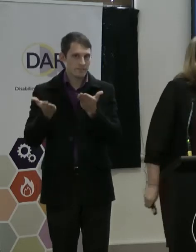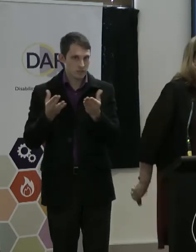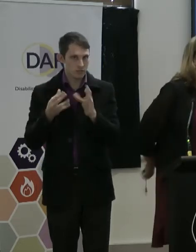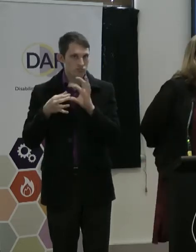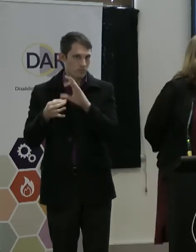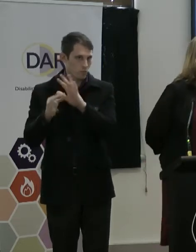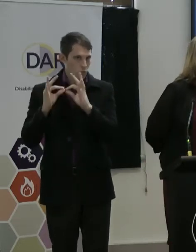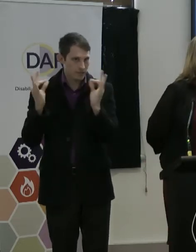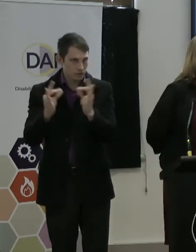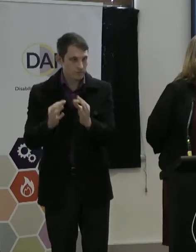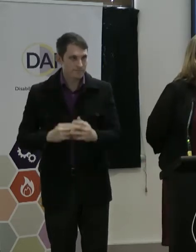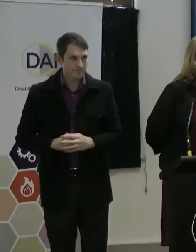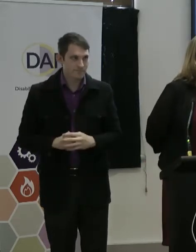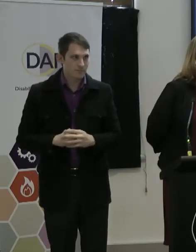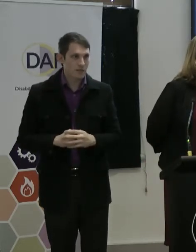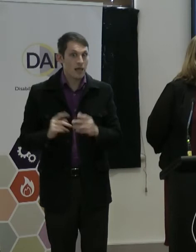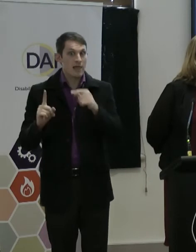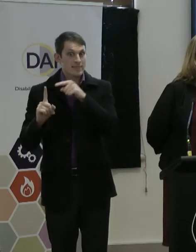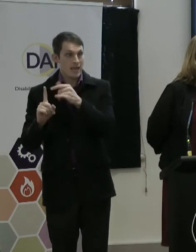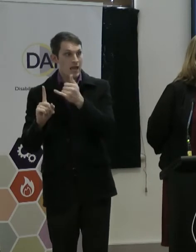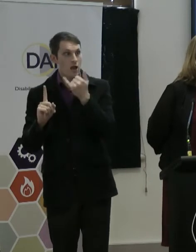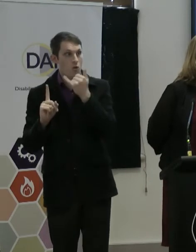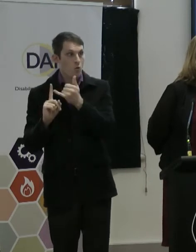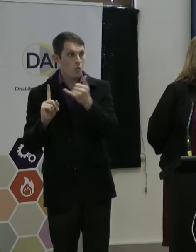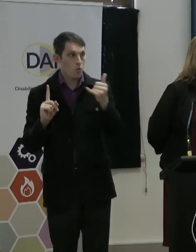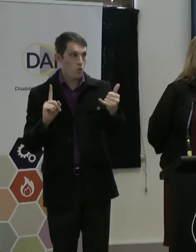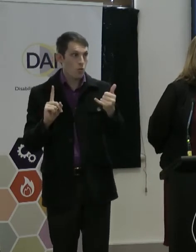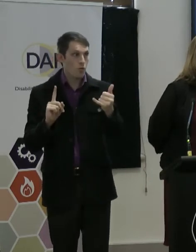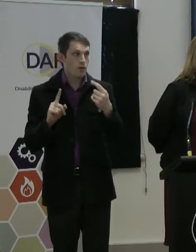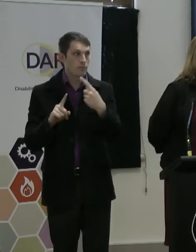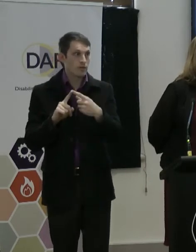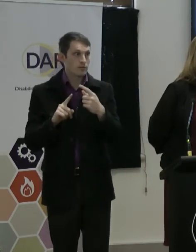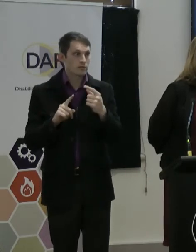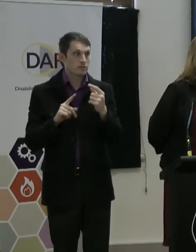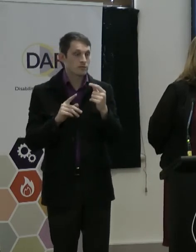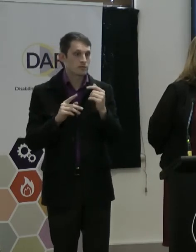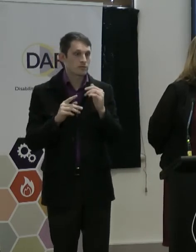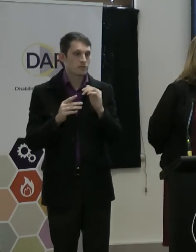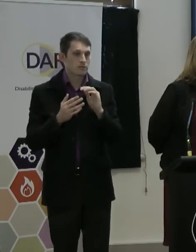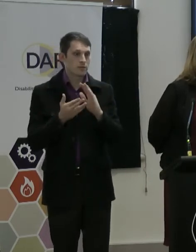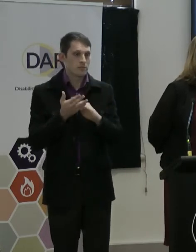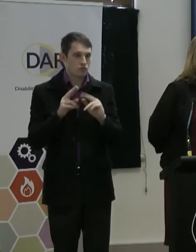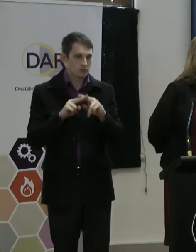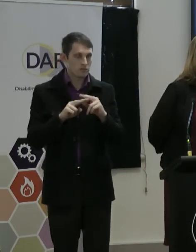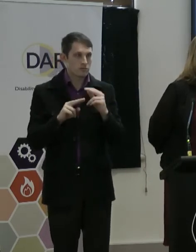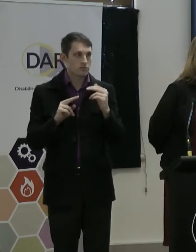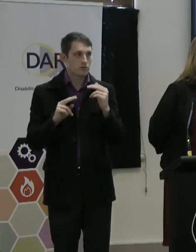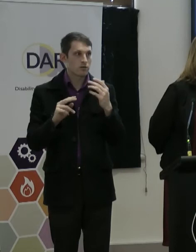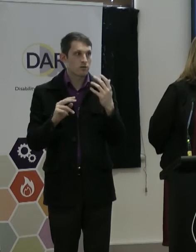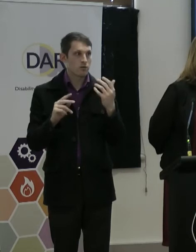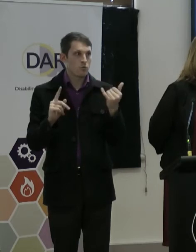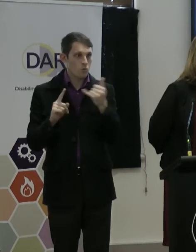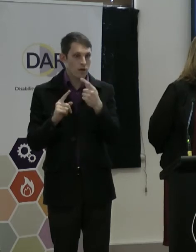And they called, but as well as that, the carer called. The incident was reported on